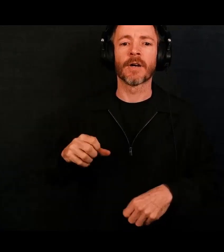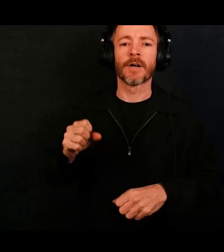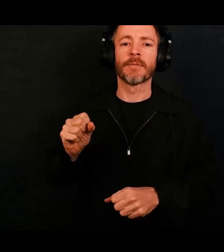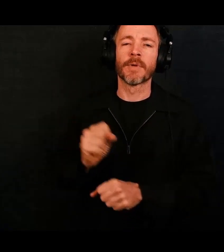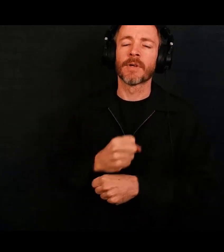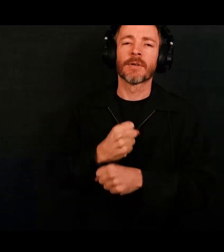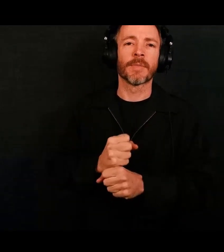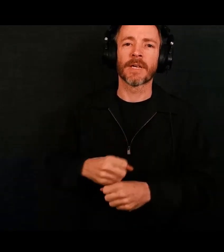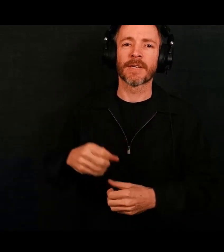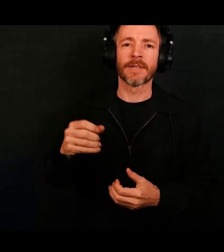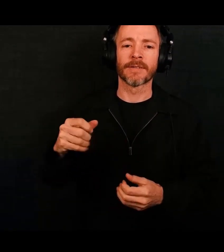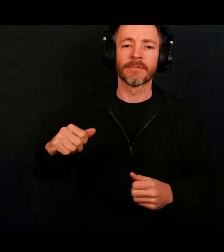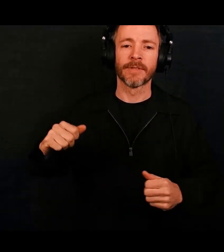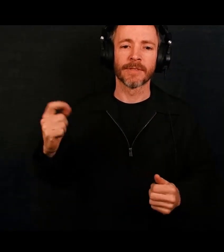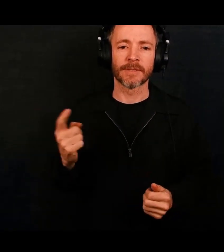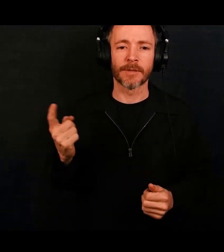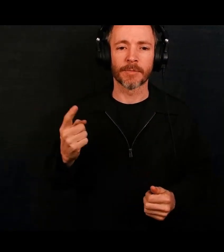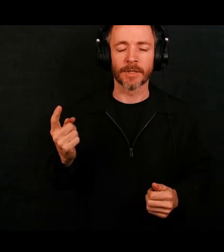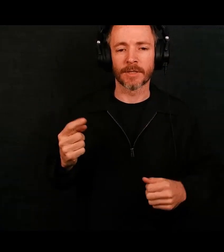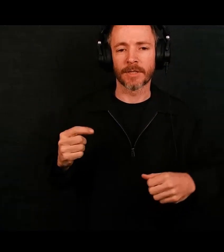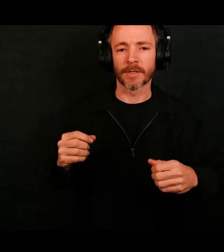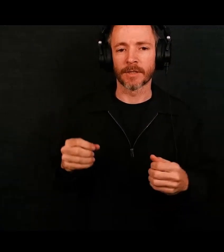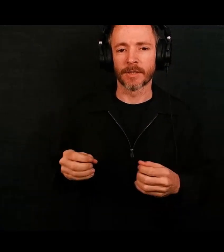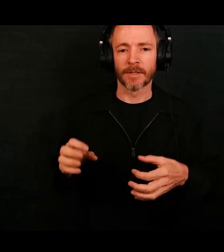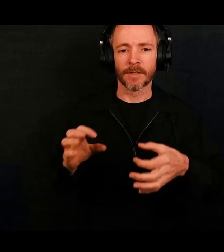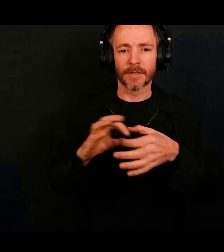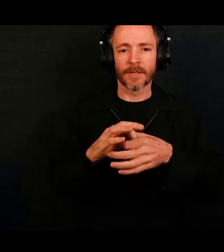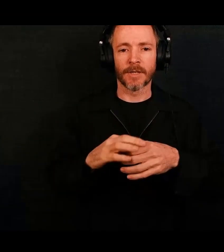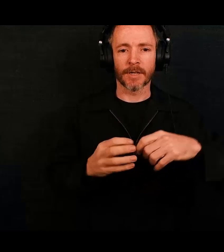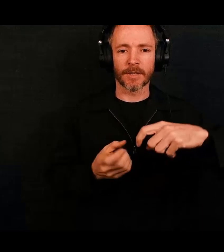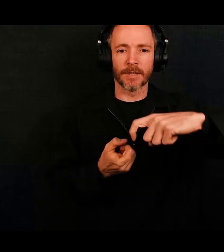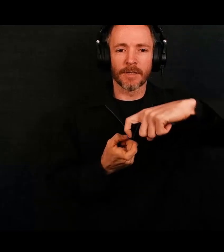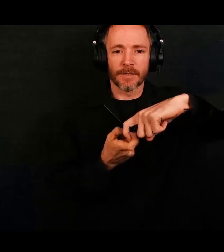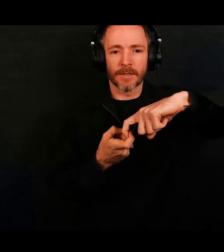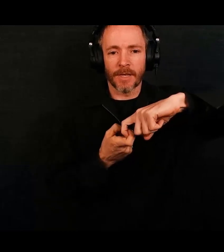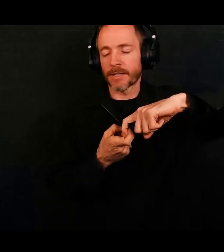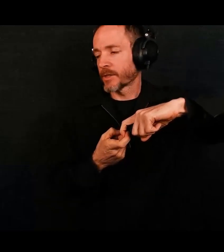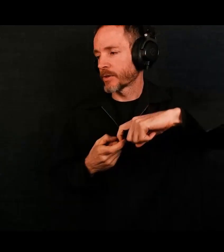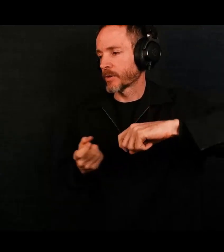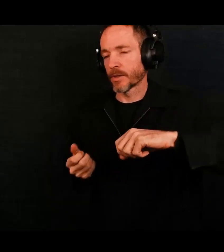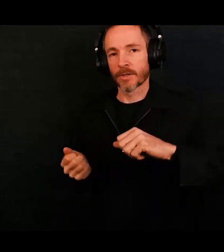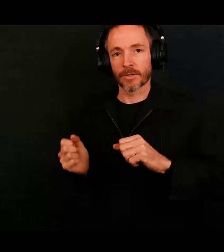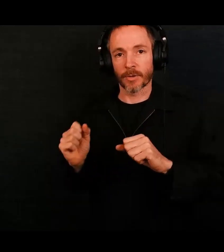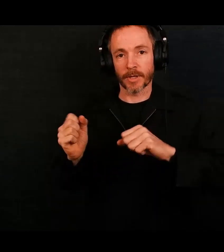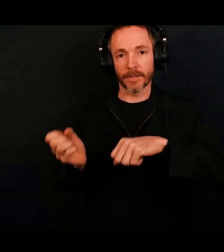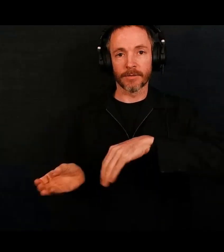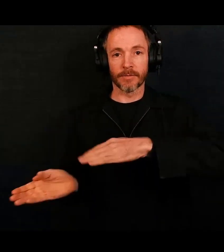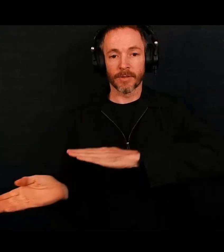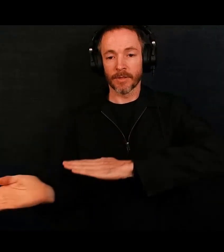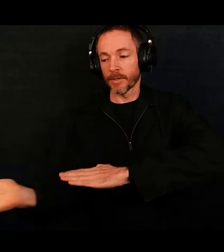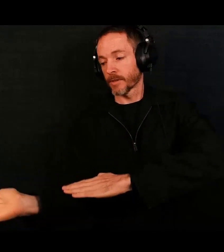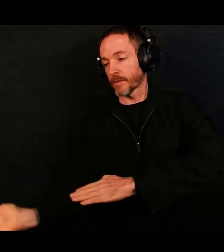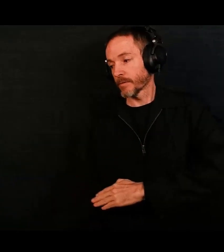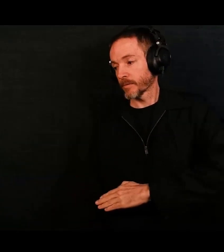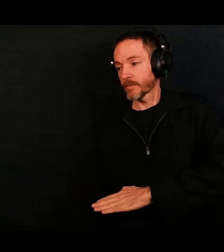Okay, making something to connect the latch to, so I